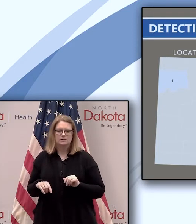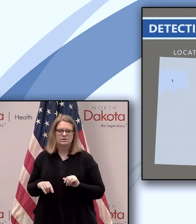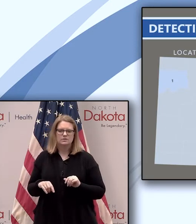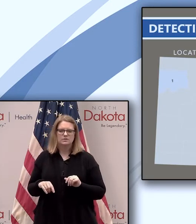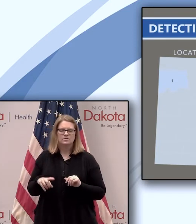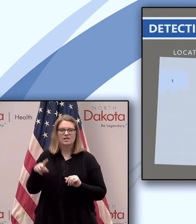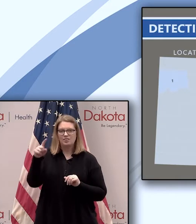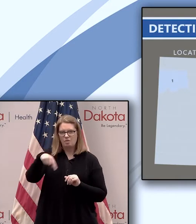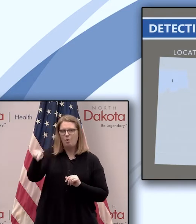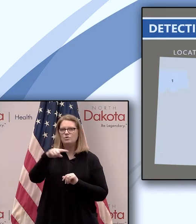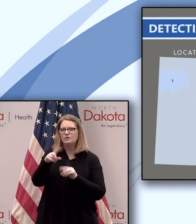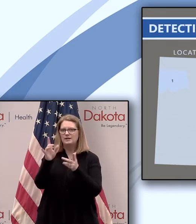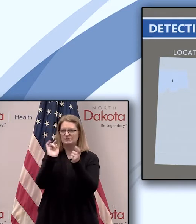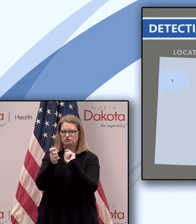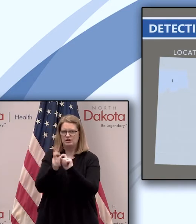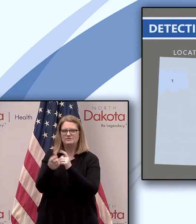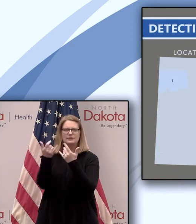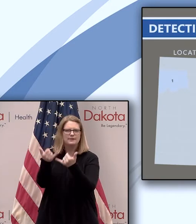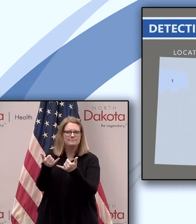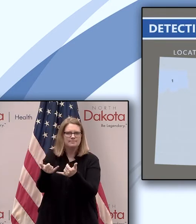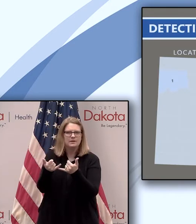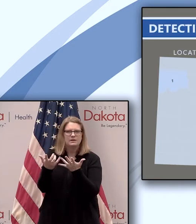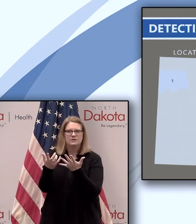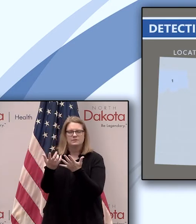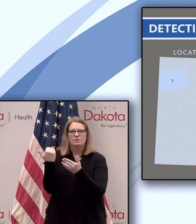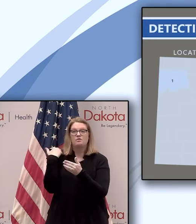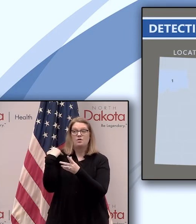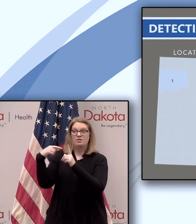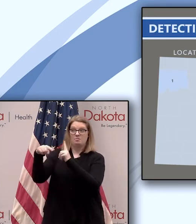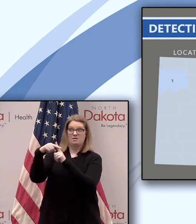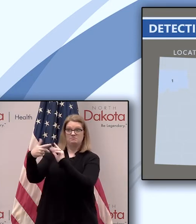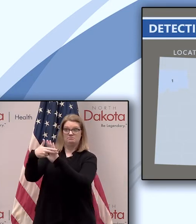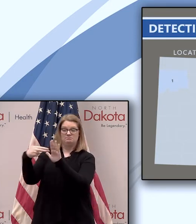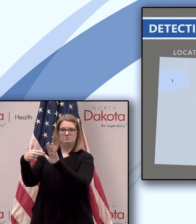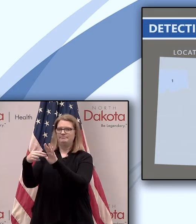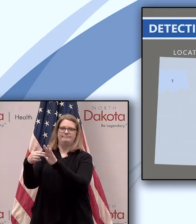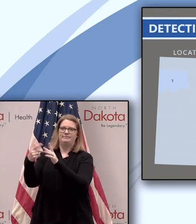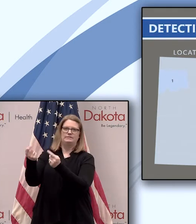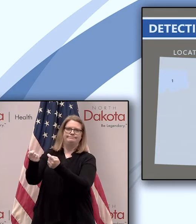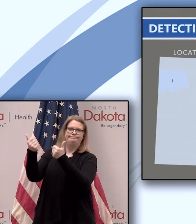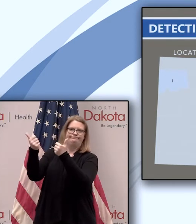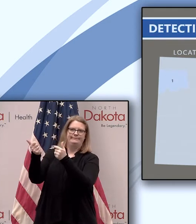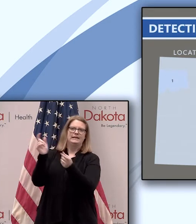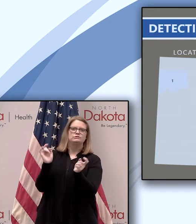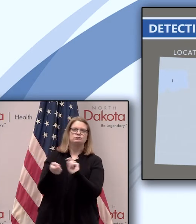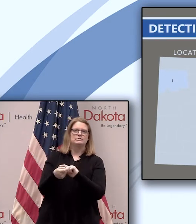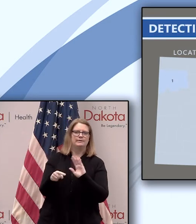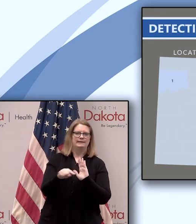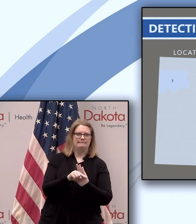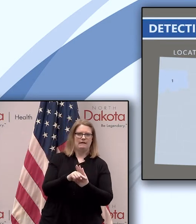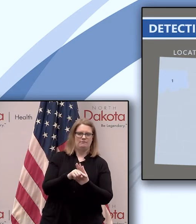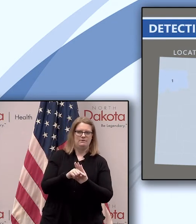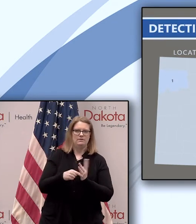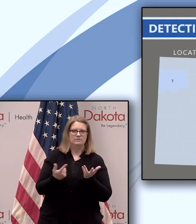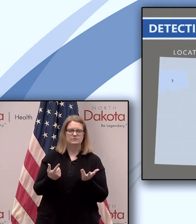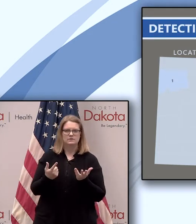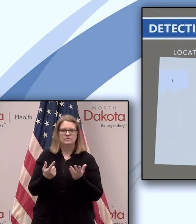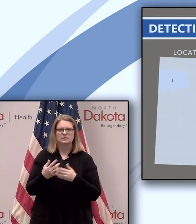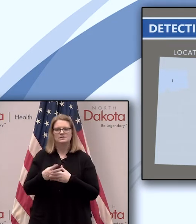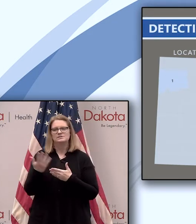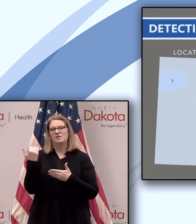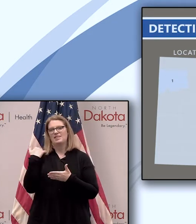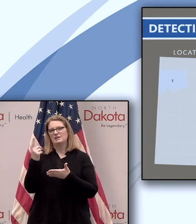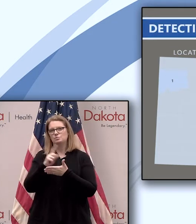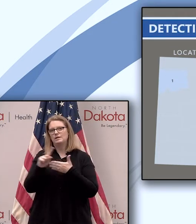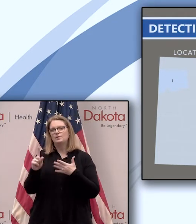those have been updated and taken out of the positive count. So we were overstating our positives by some last week.